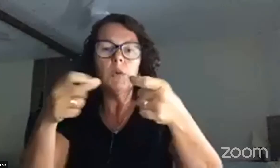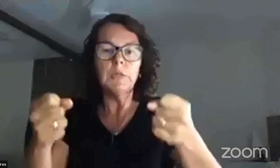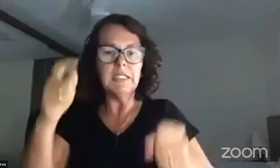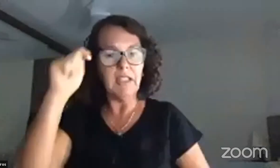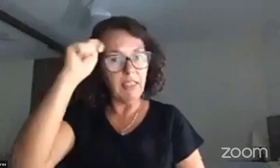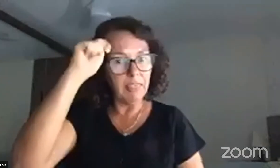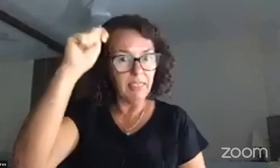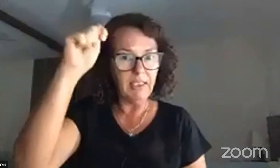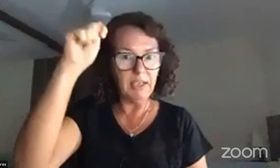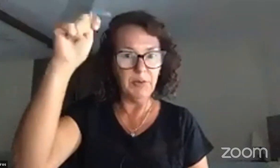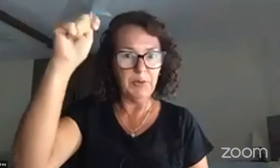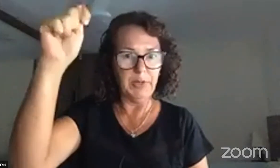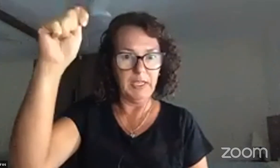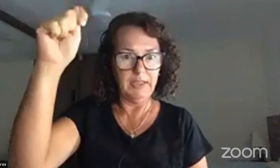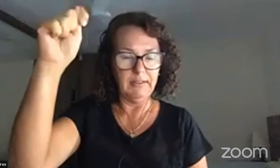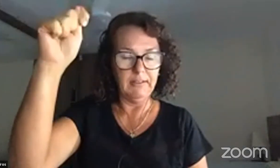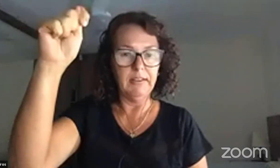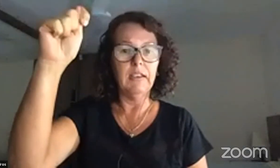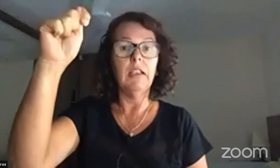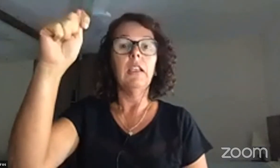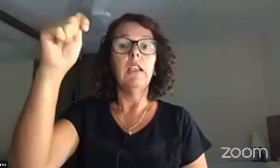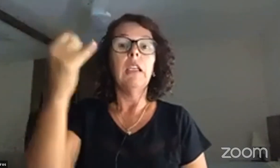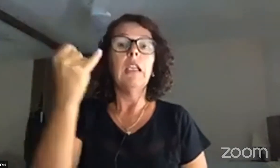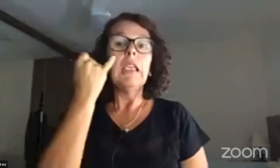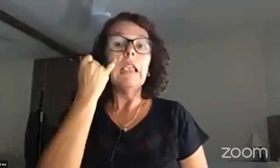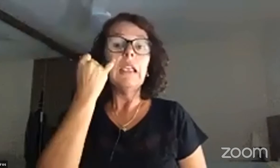with verb agreement?